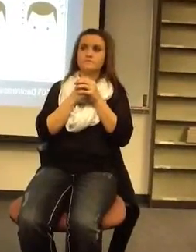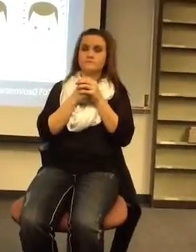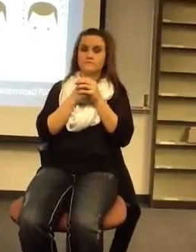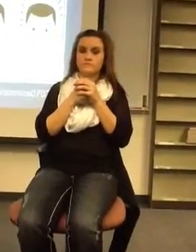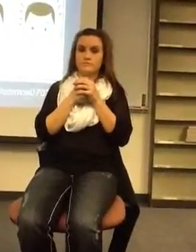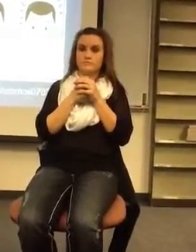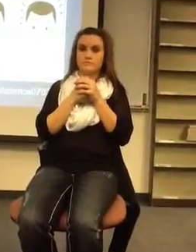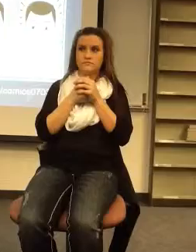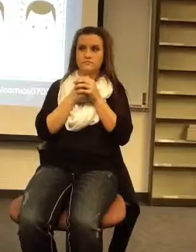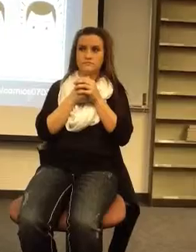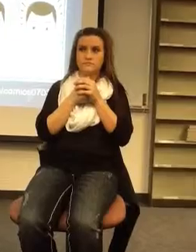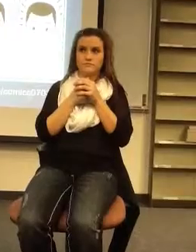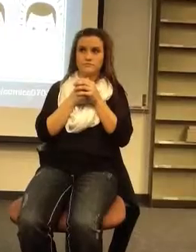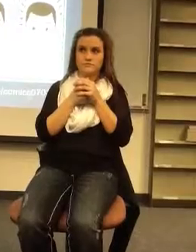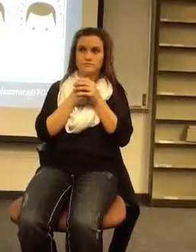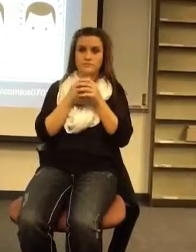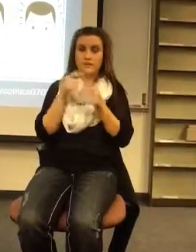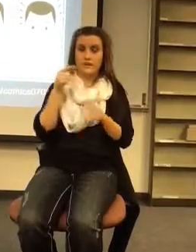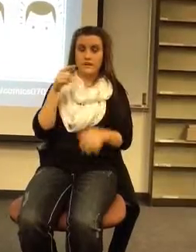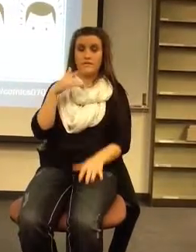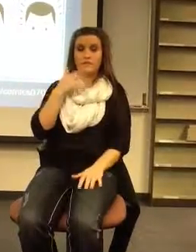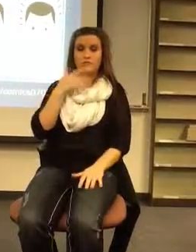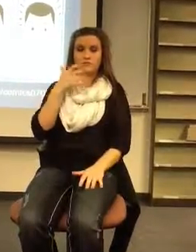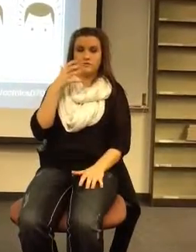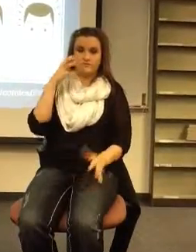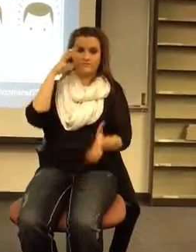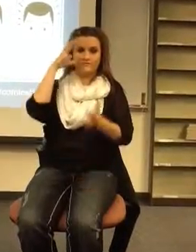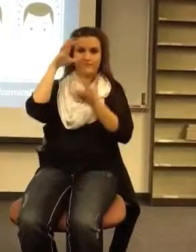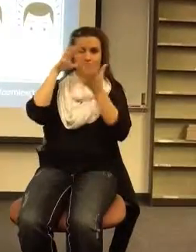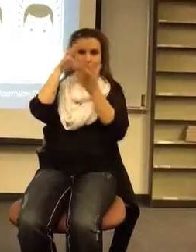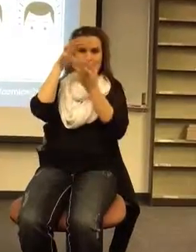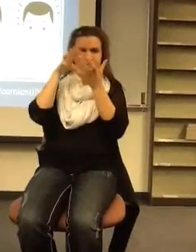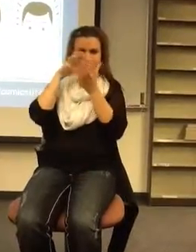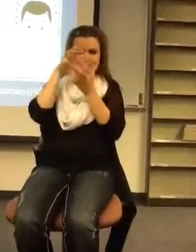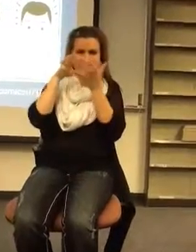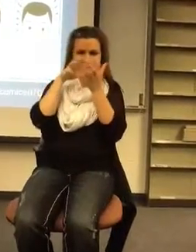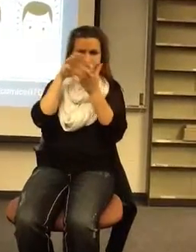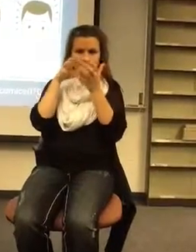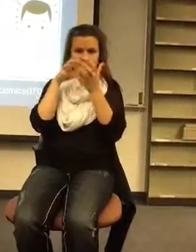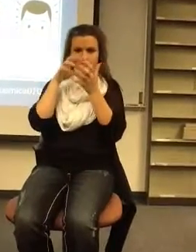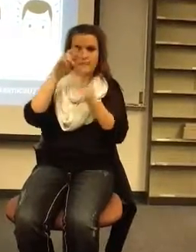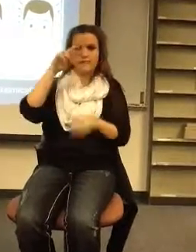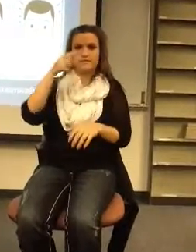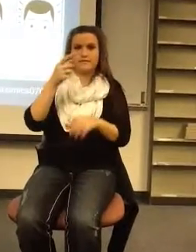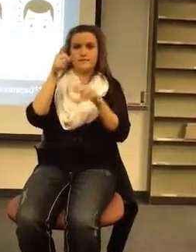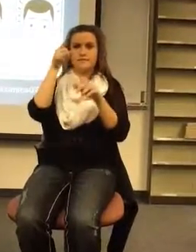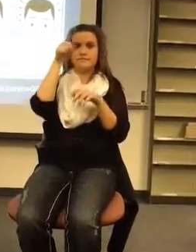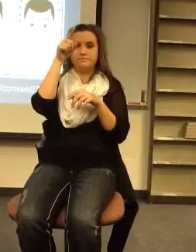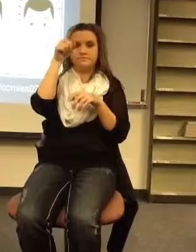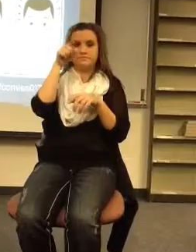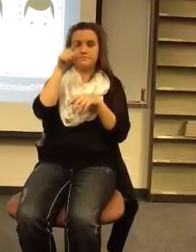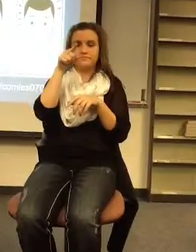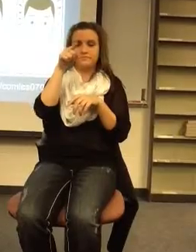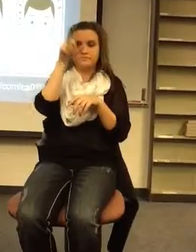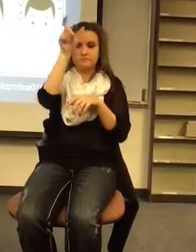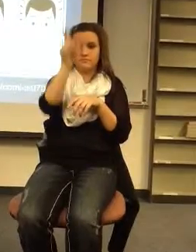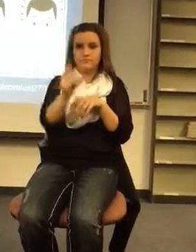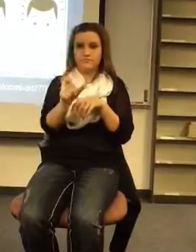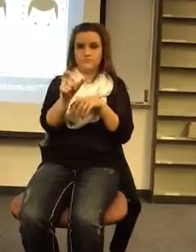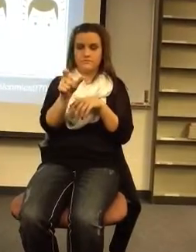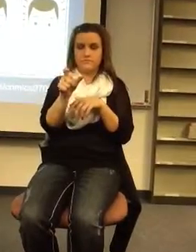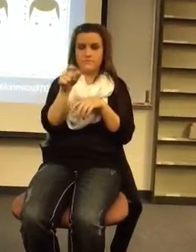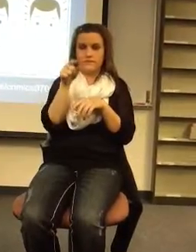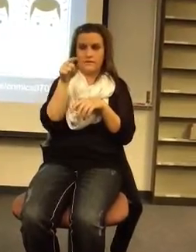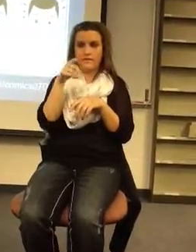How does he feel? He feels confused. He feels confused. In the second panel, what state is he in?